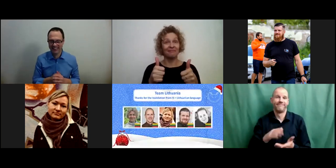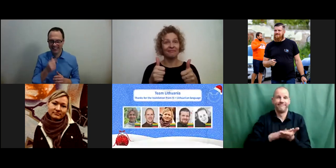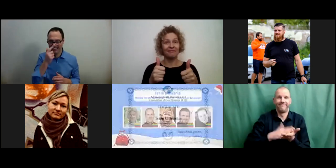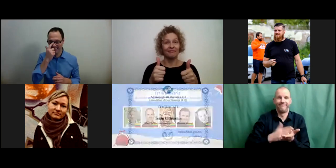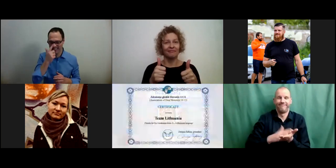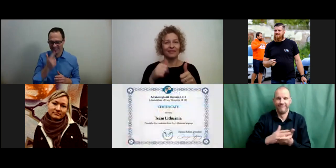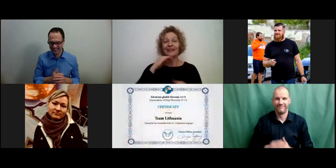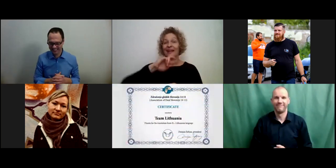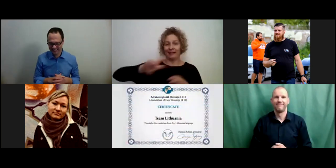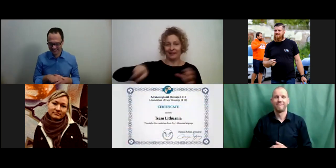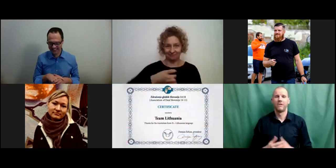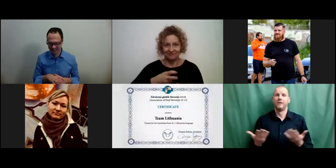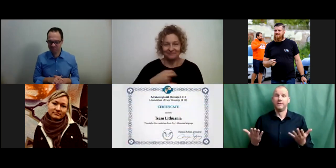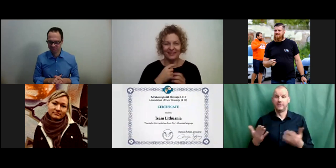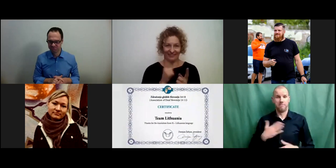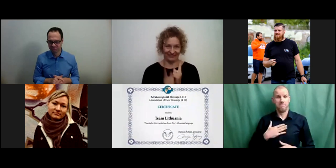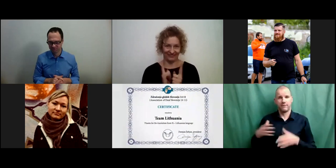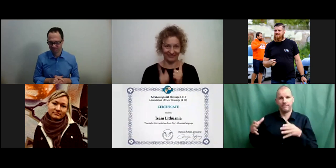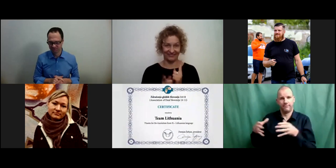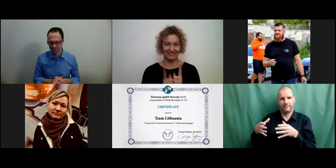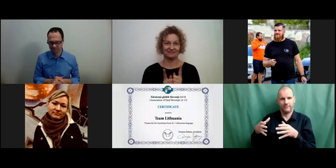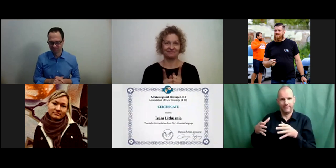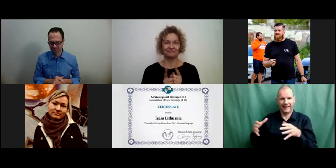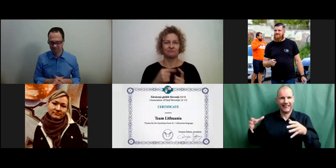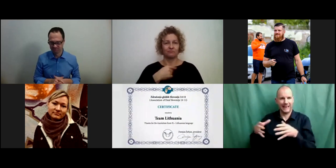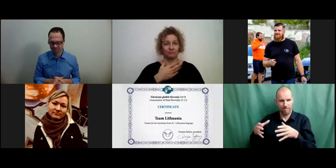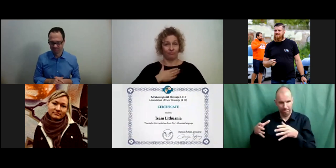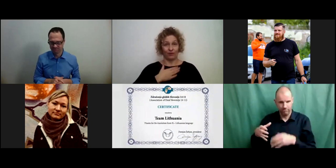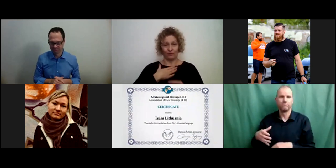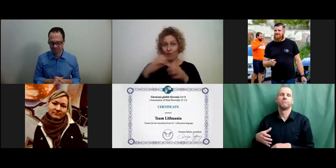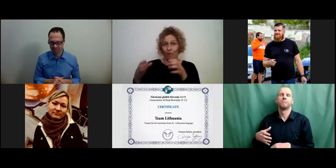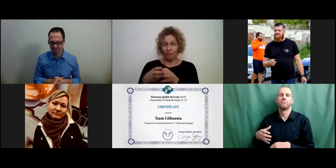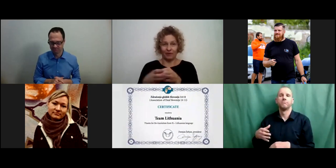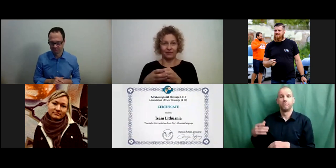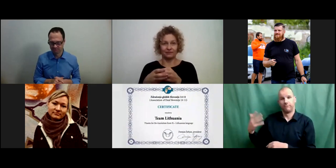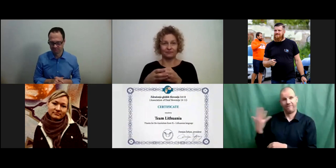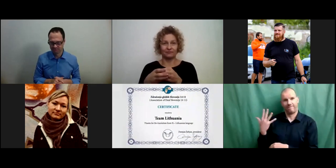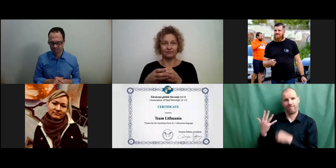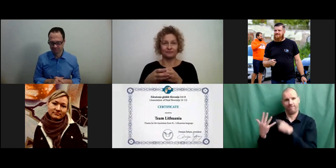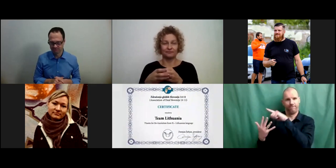Now I'm switching as an interpreter, says Arunas. My team,